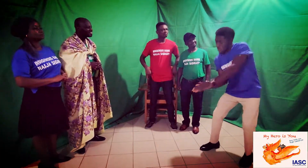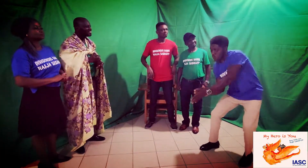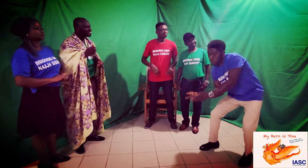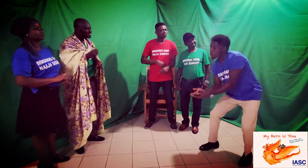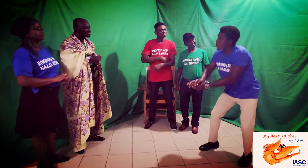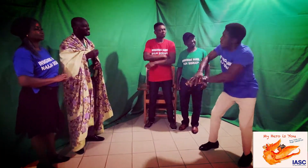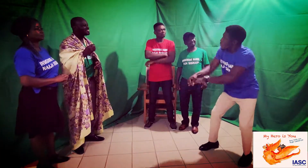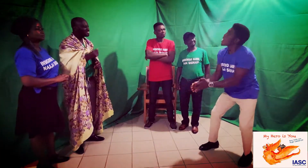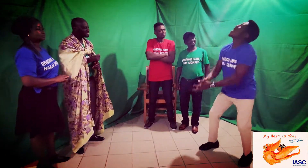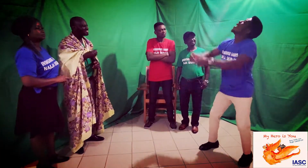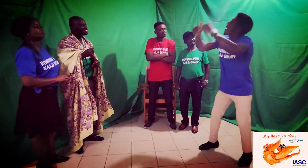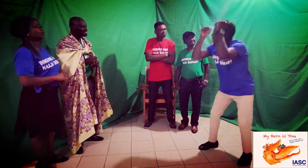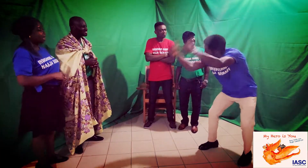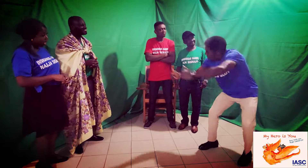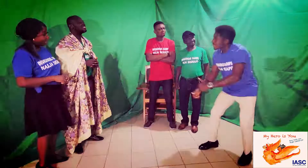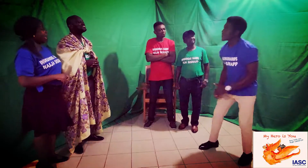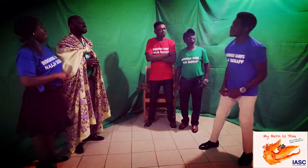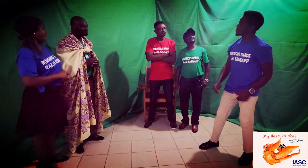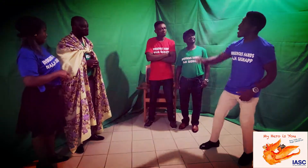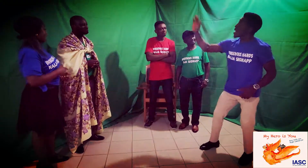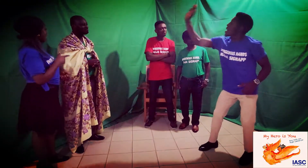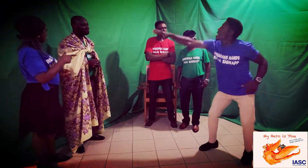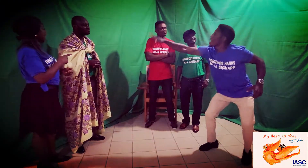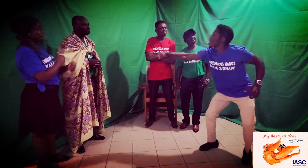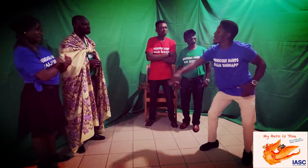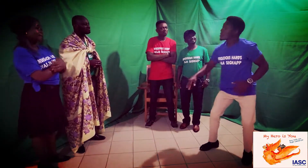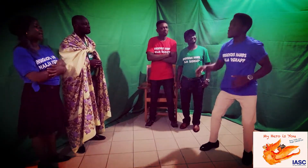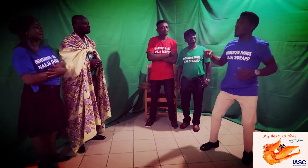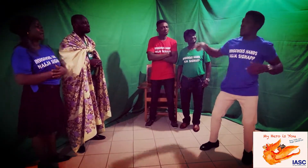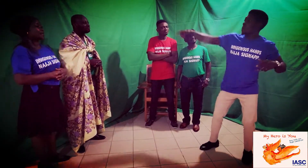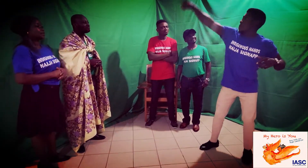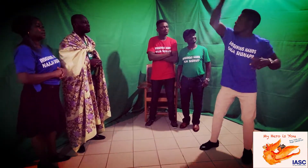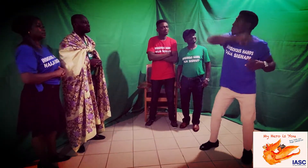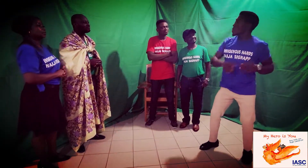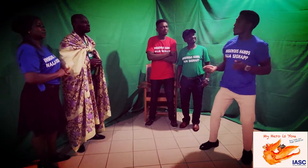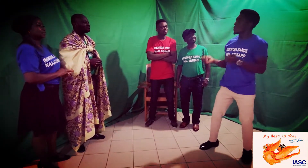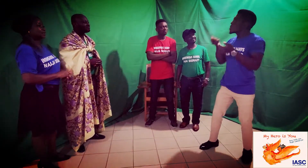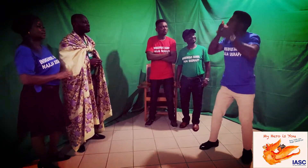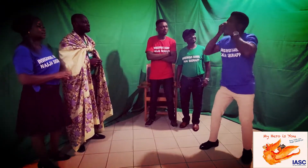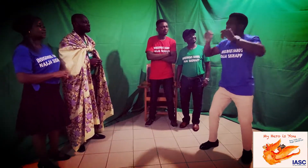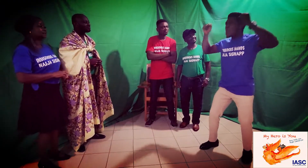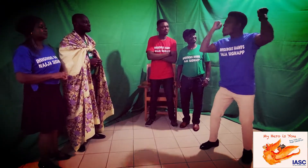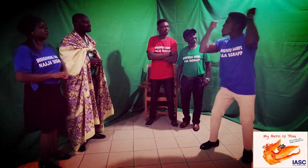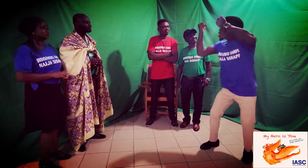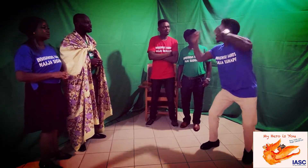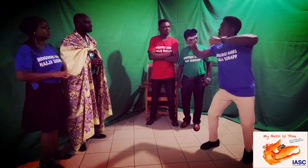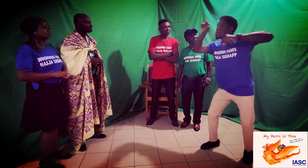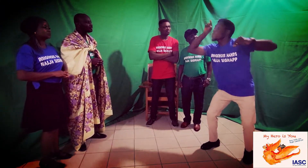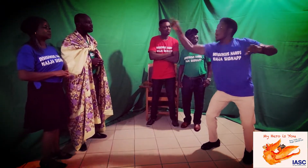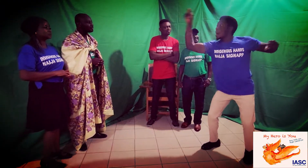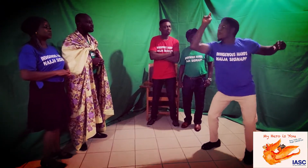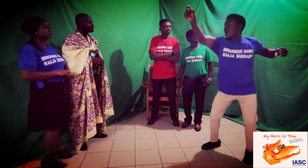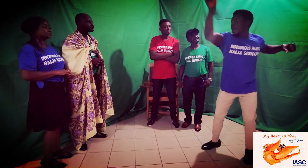sick. And we wave to people instead of shaking hands.